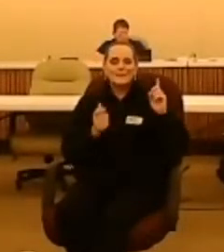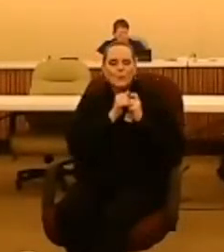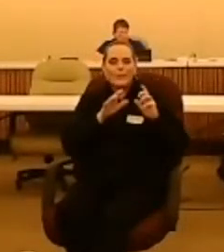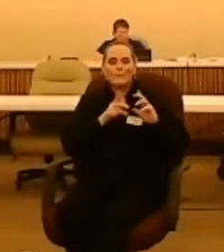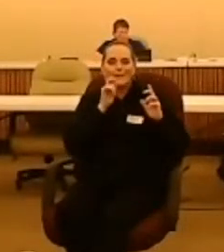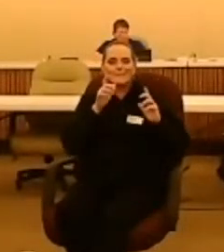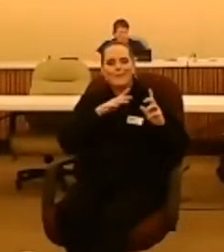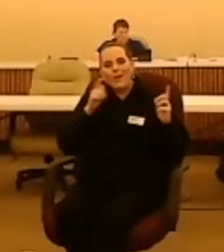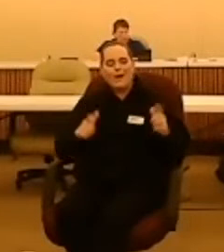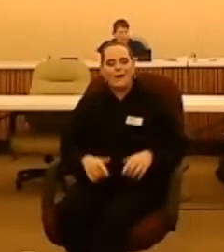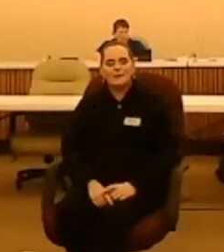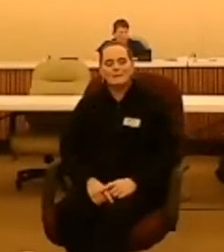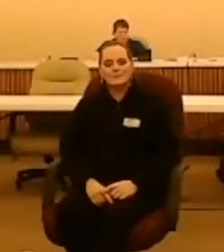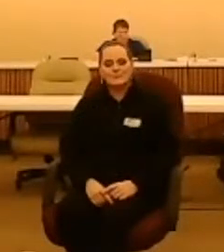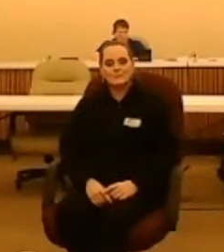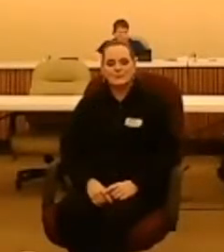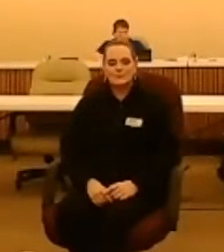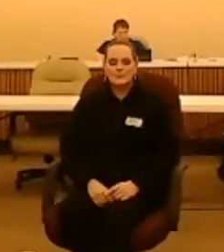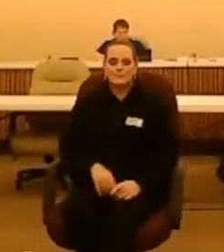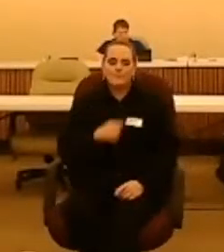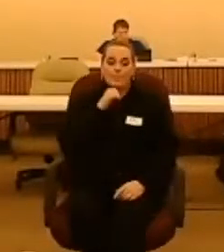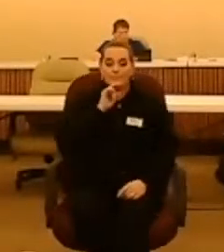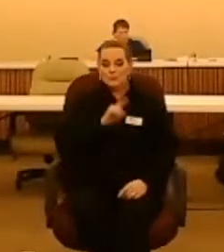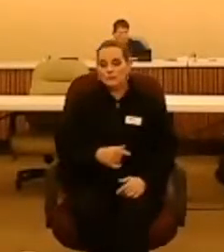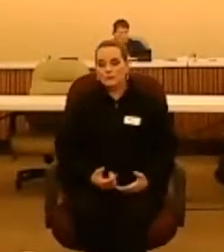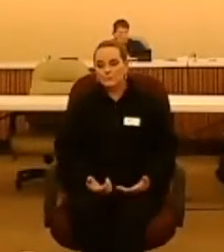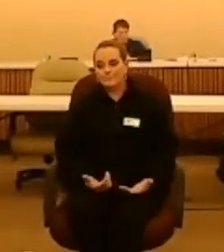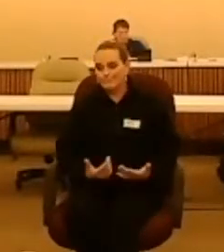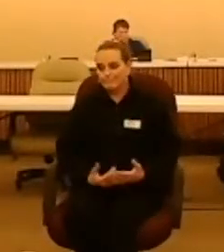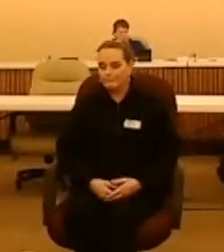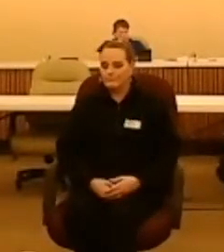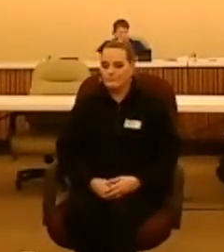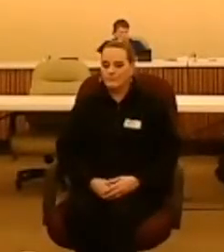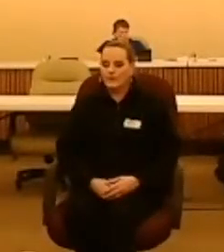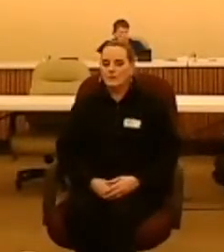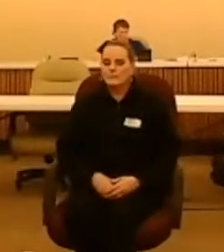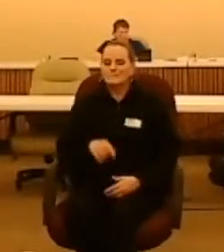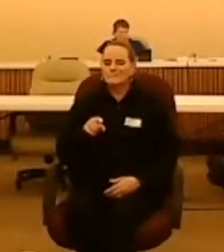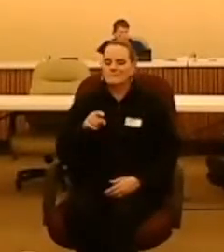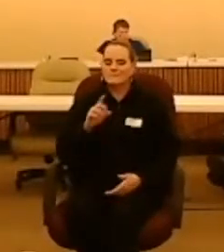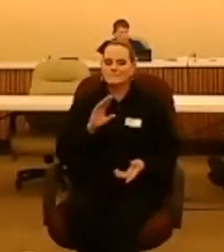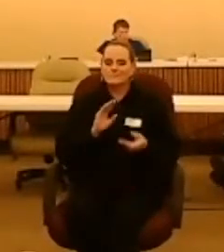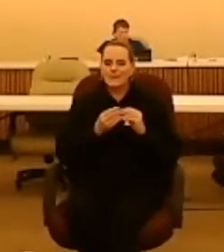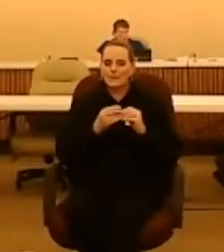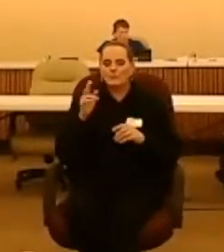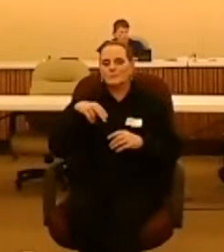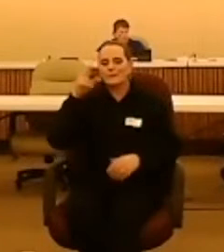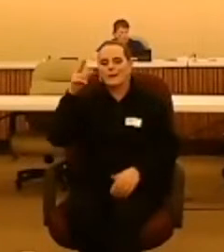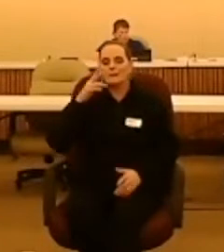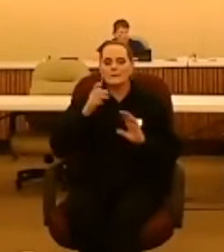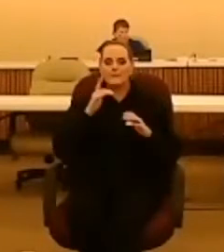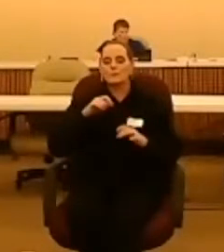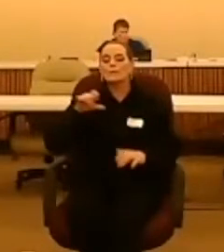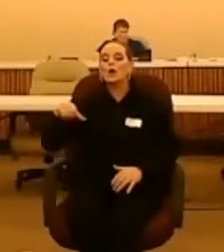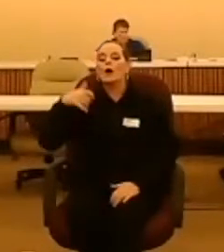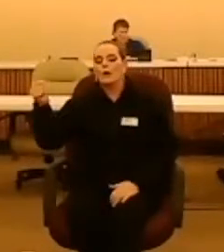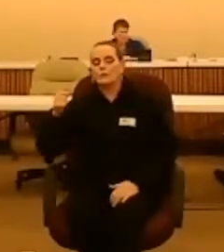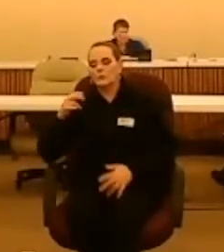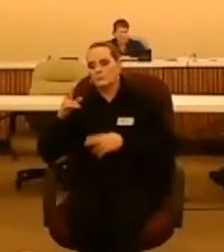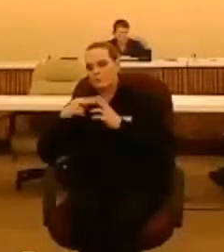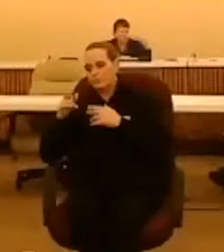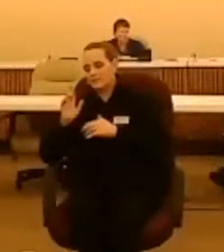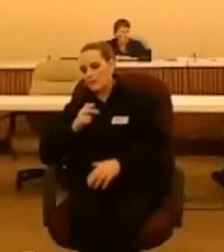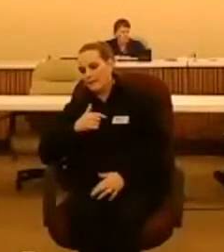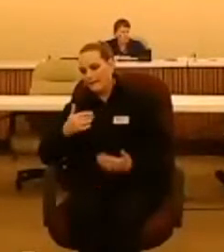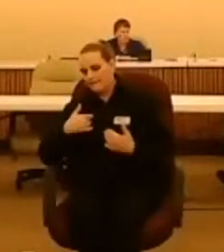lot looking at, I don't know, that's higher than the other developments we've seen. Because again,